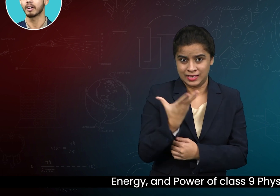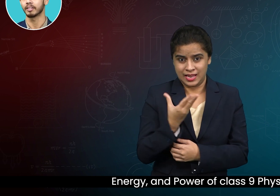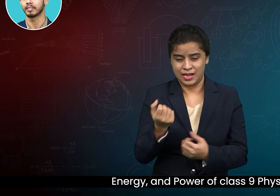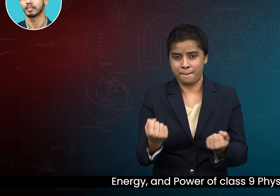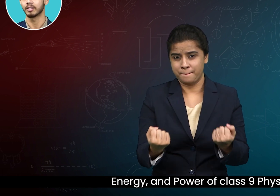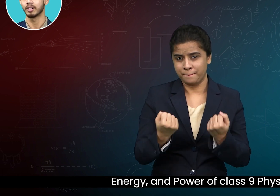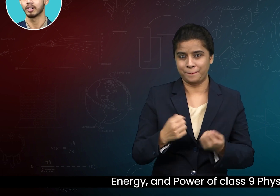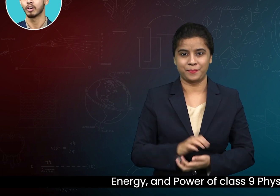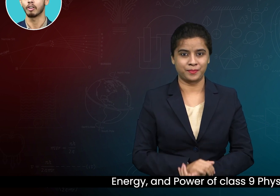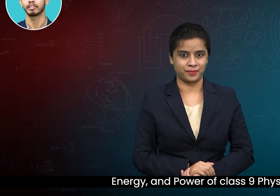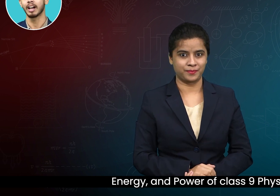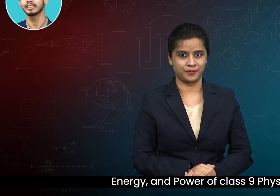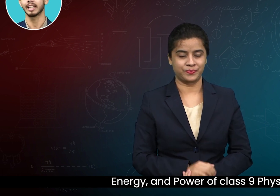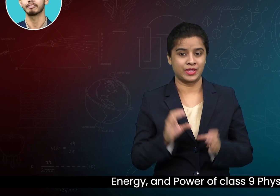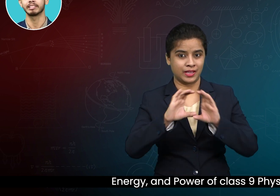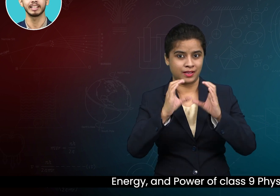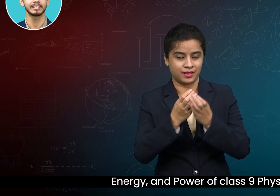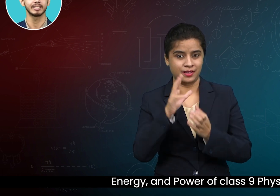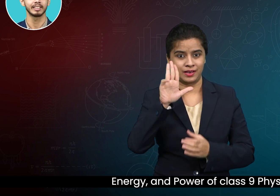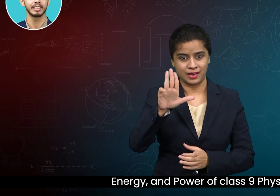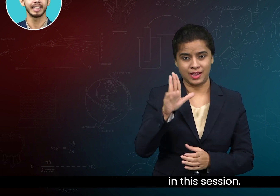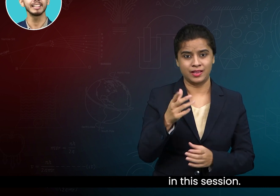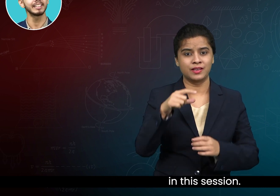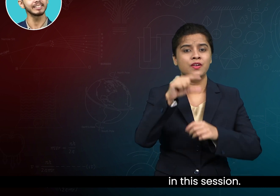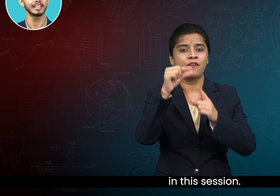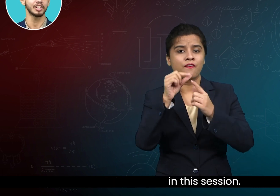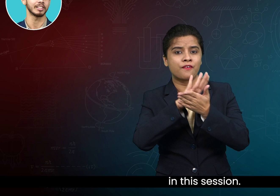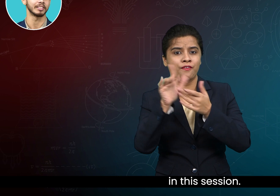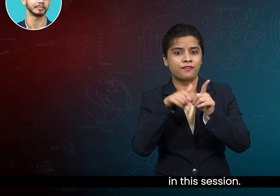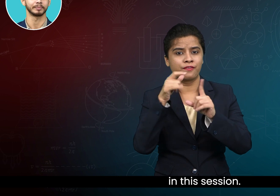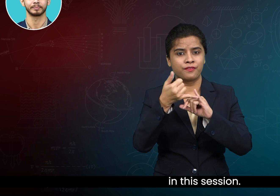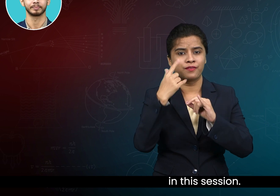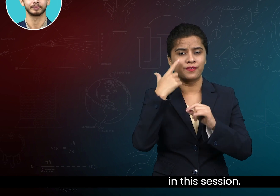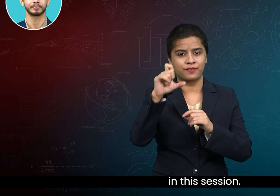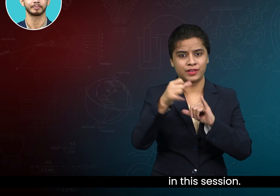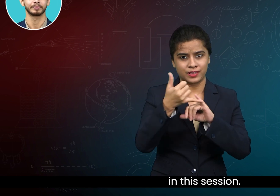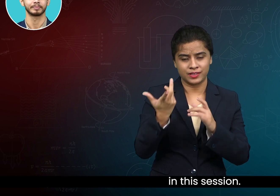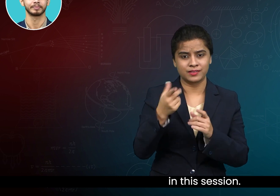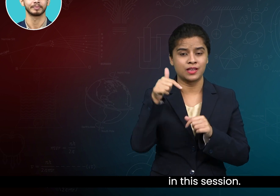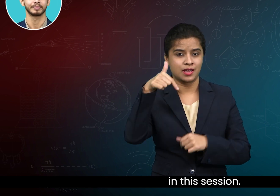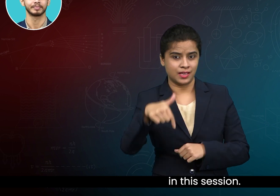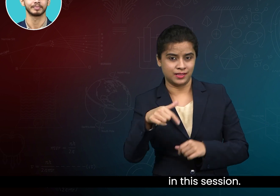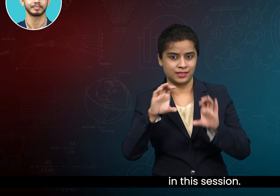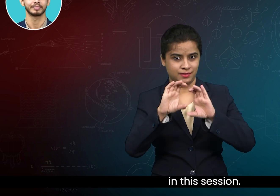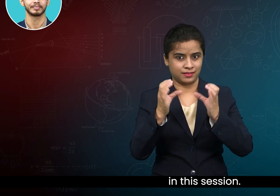and Power of Class 9 Physics in this session.